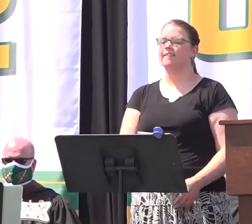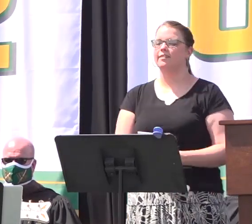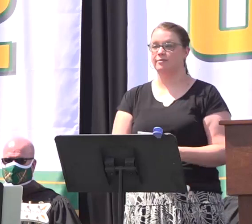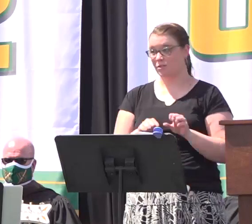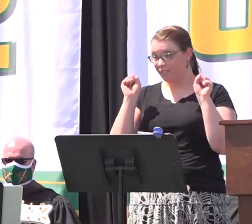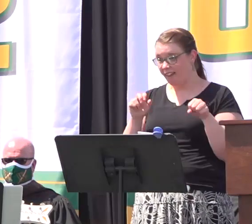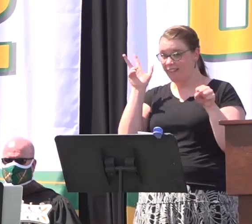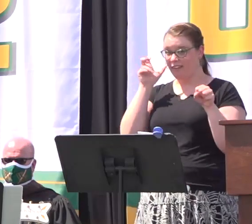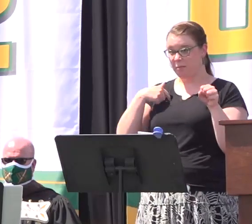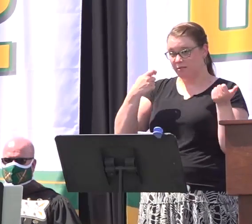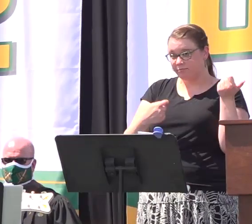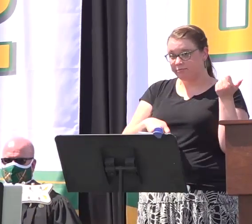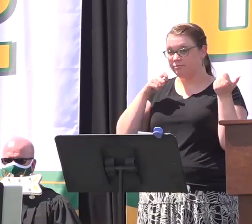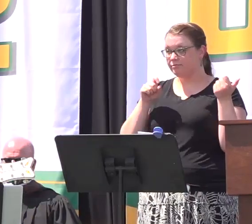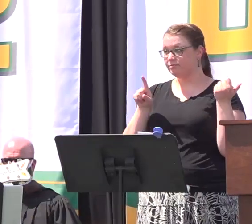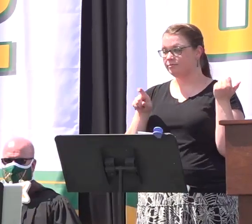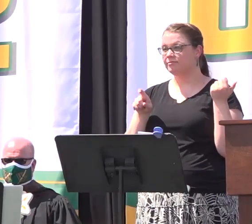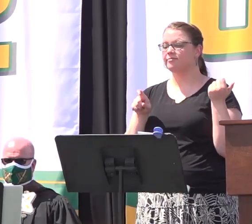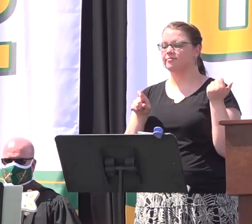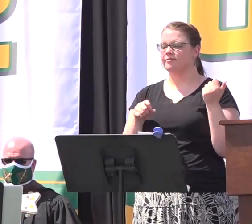Can you hear that?